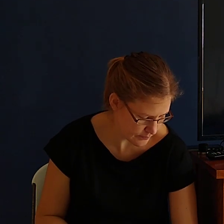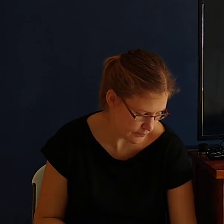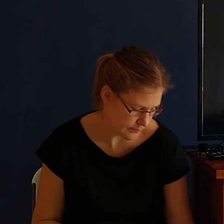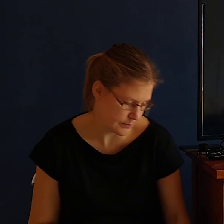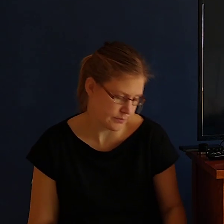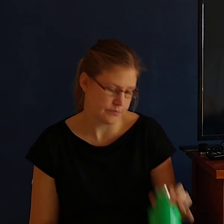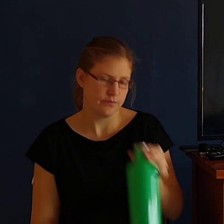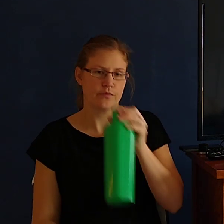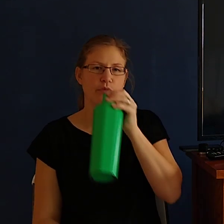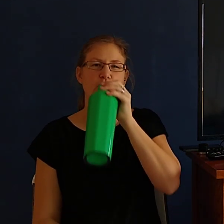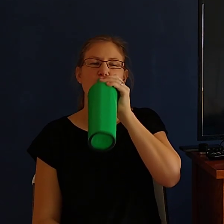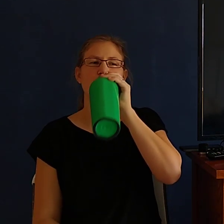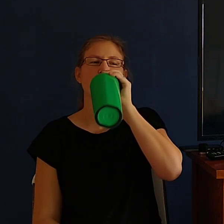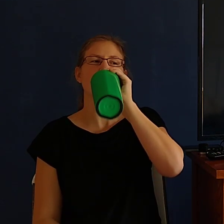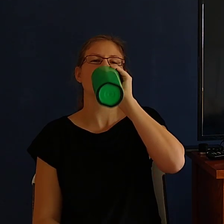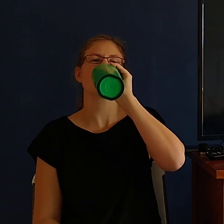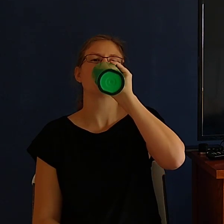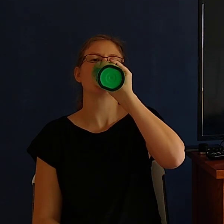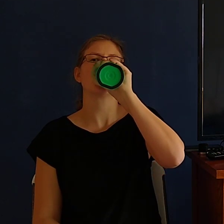Okay. Now we are going back